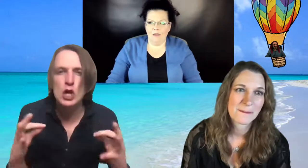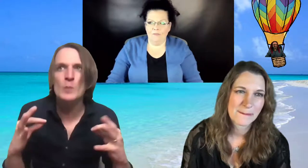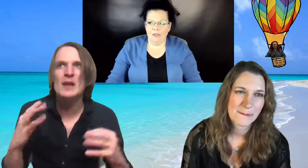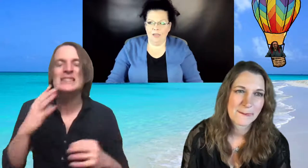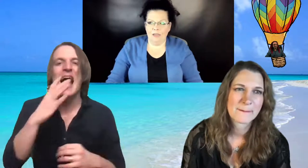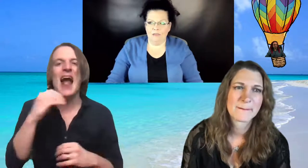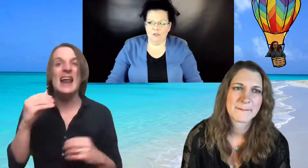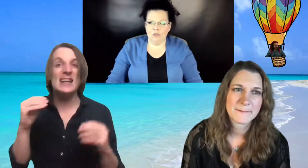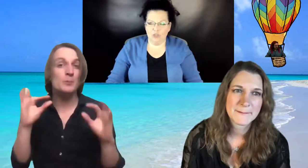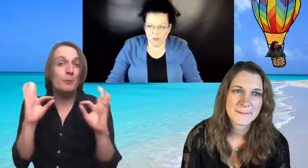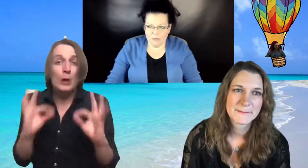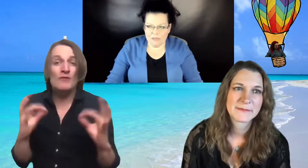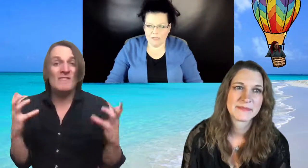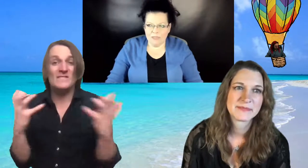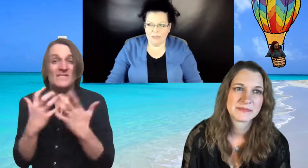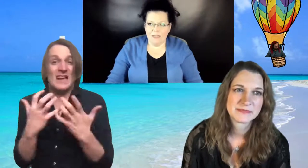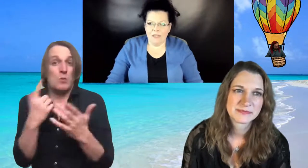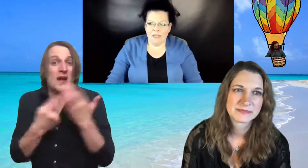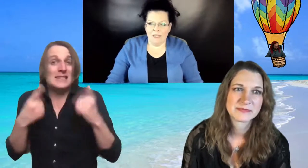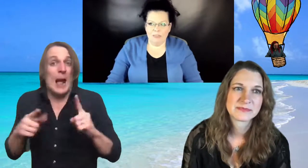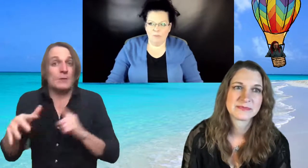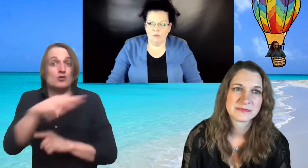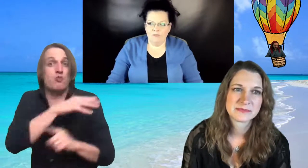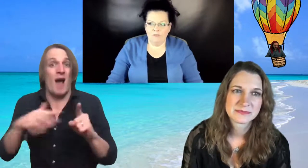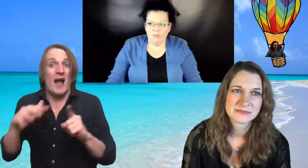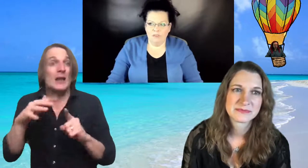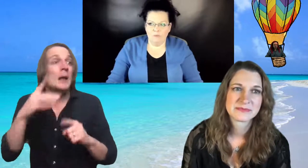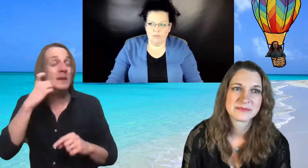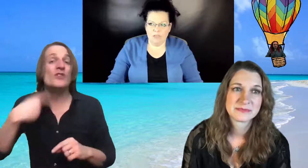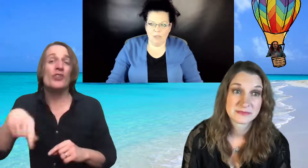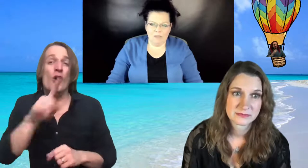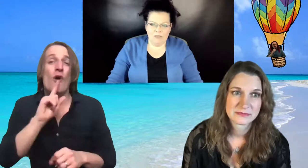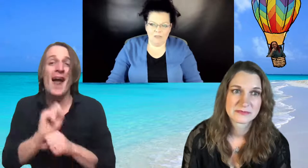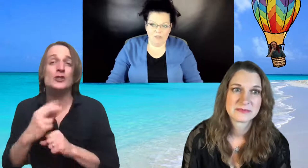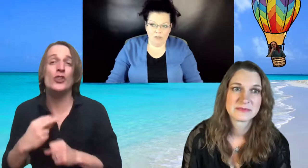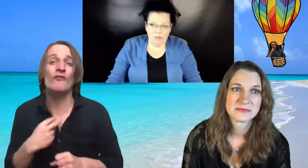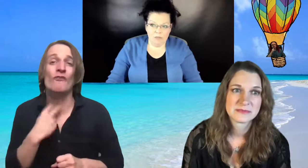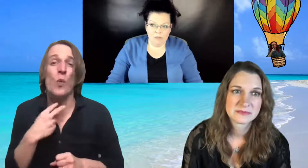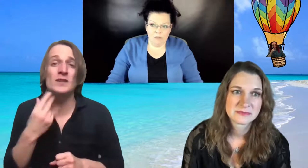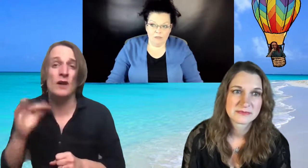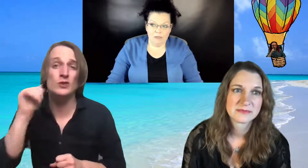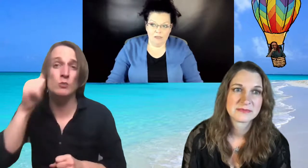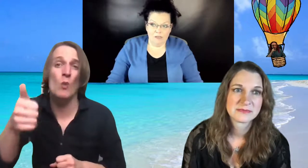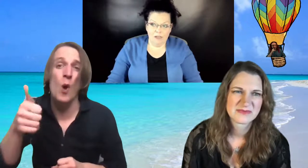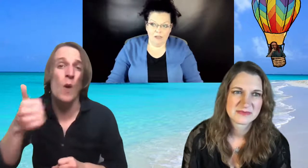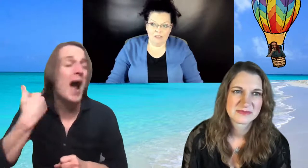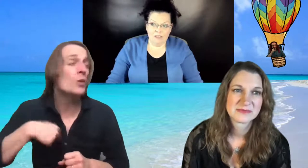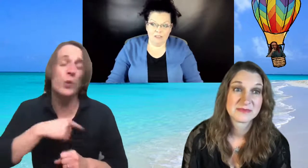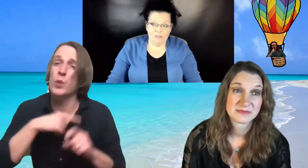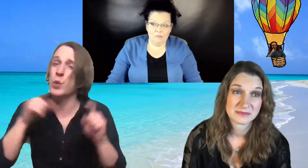they have, and they're determined, and it's a perfect fit for what's happening in the environment.